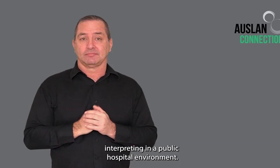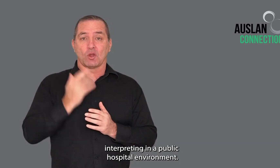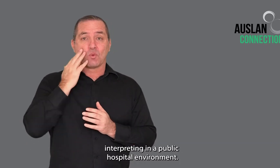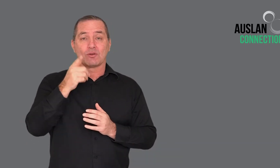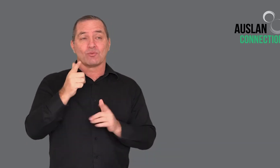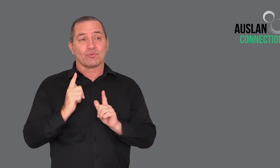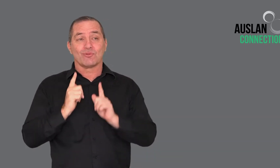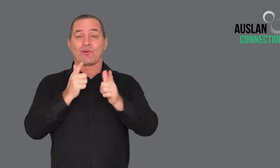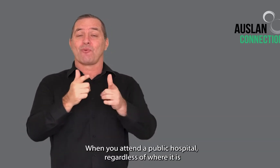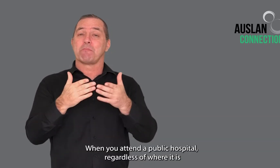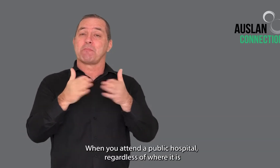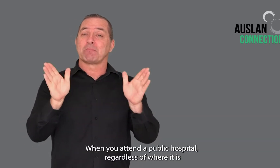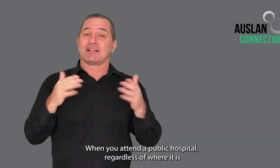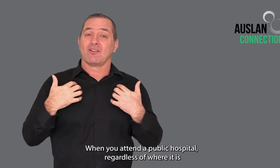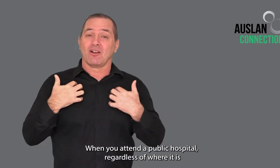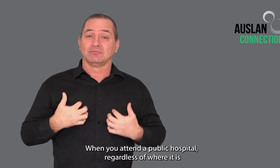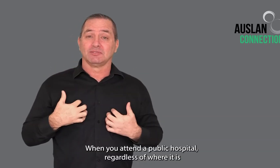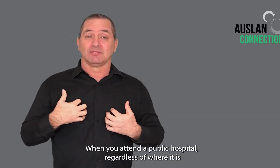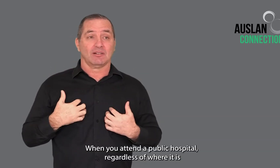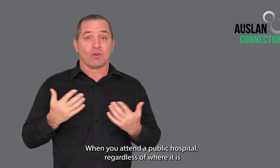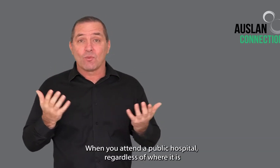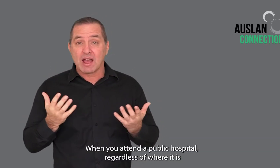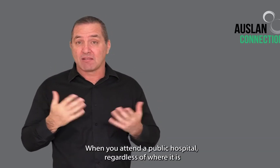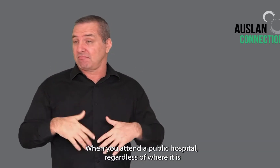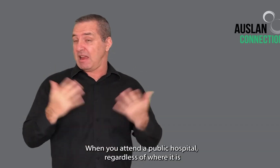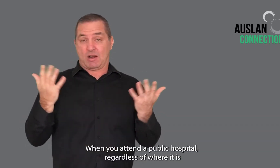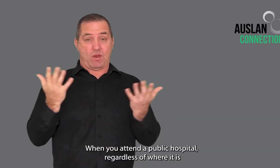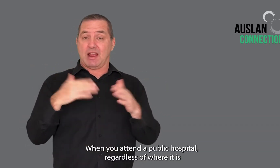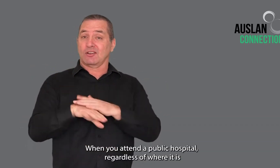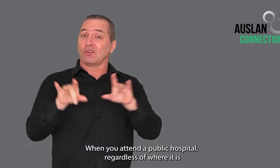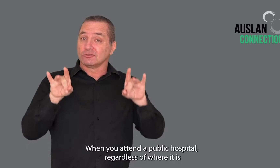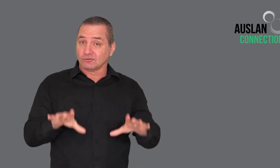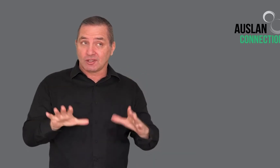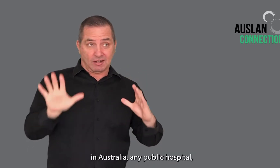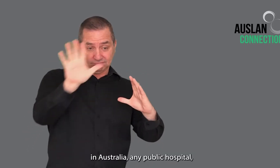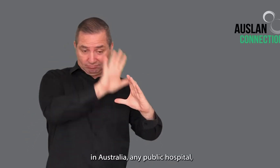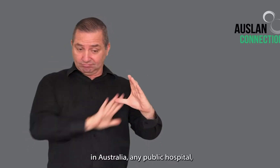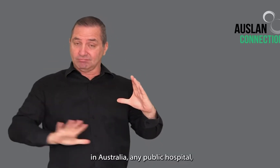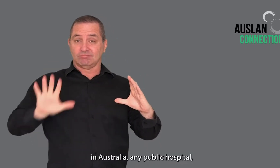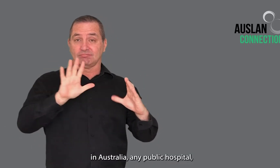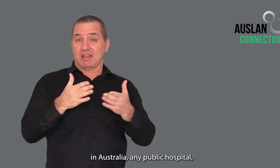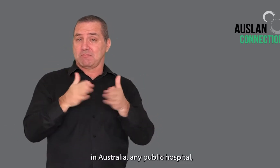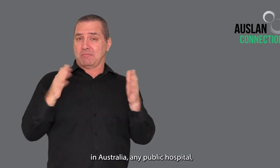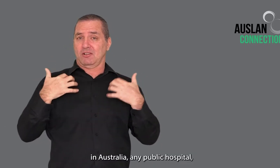environment. When you attend a public hospital, regardless of where it is in Australia, any public